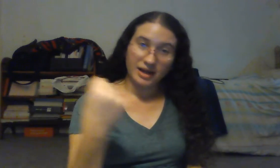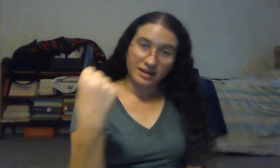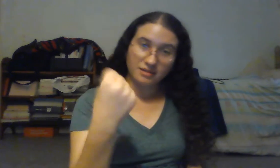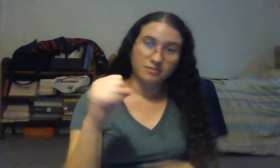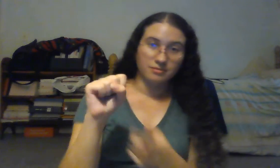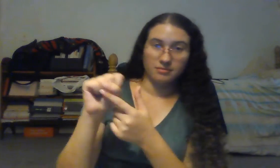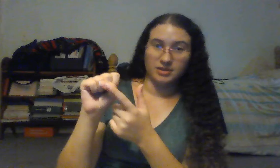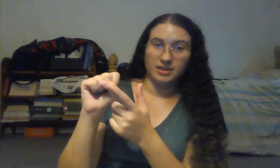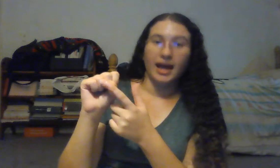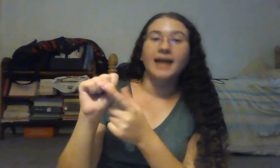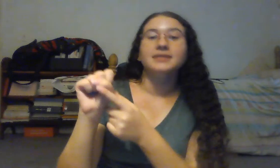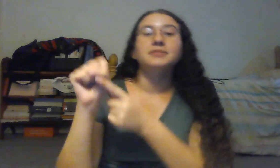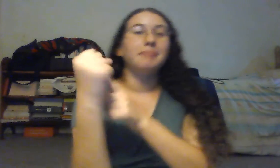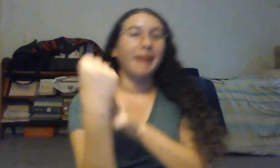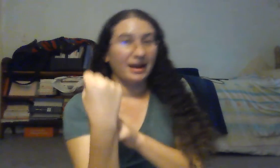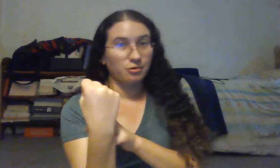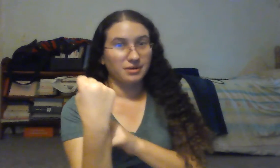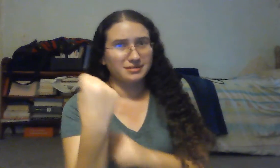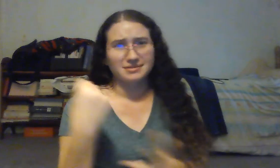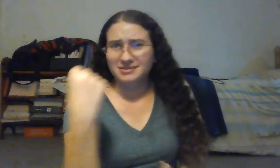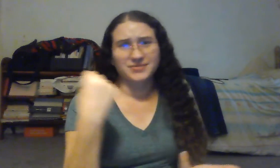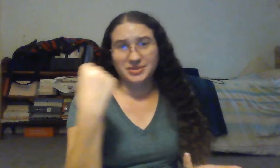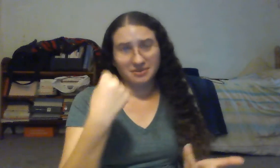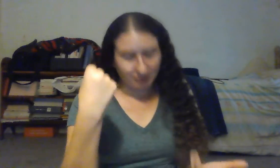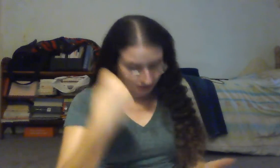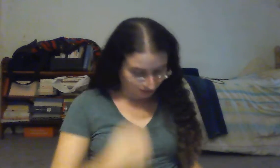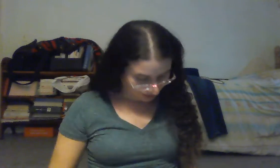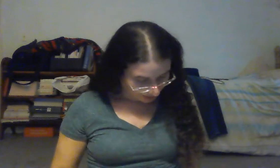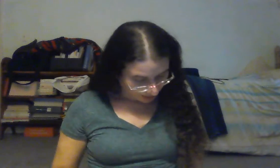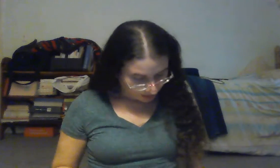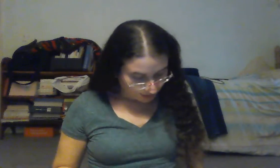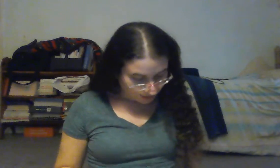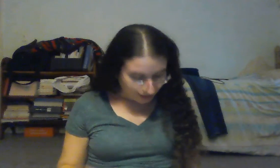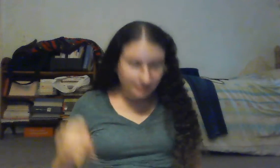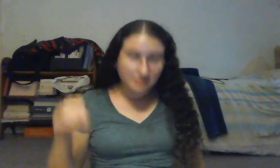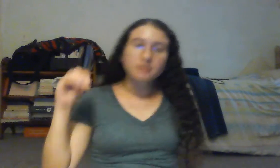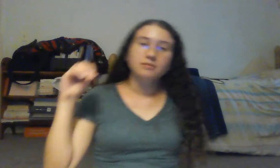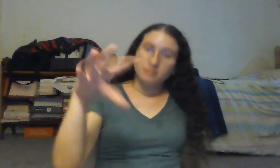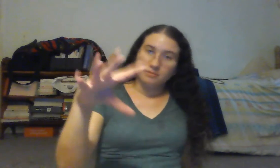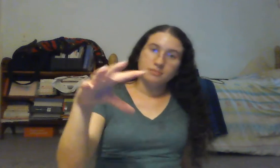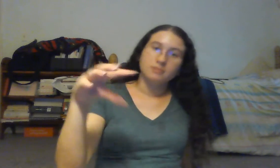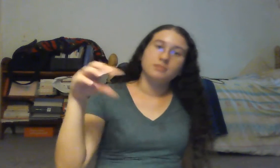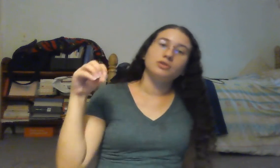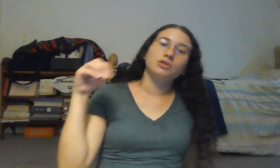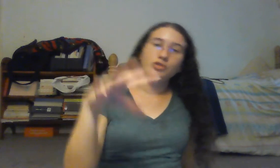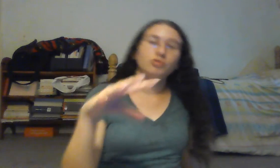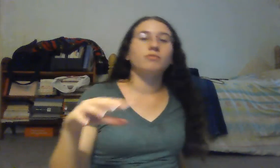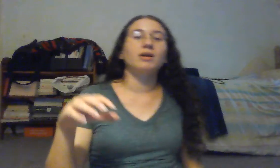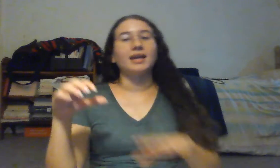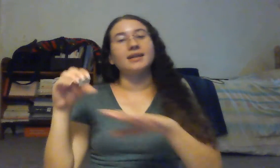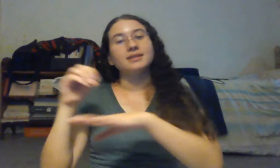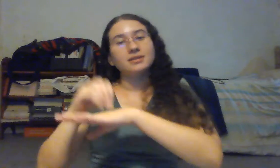Saturday. It's an S backwards for some reason. Send. You can do it one-handed,